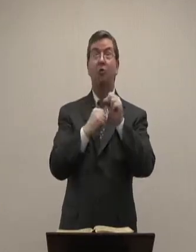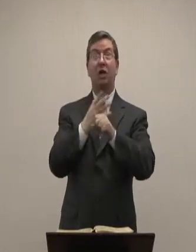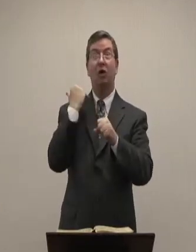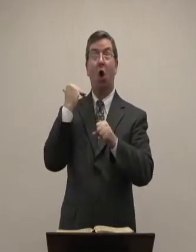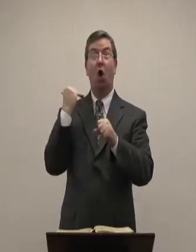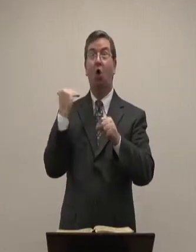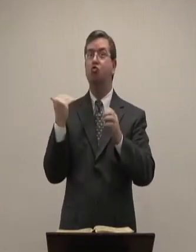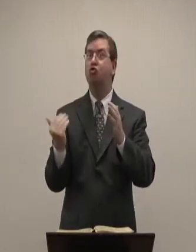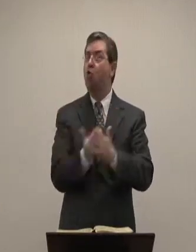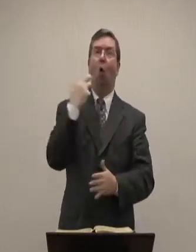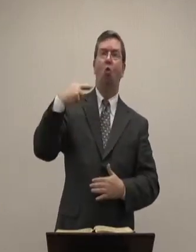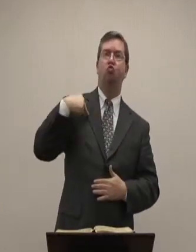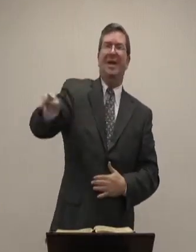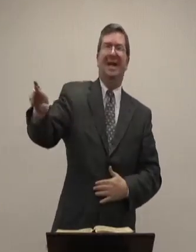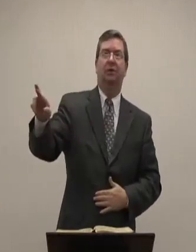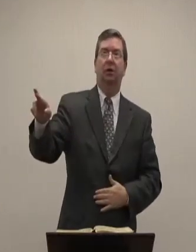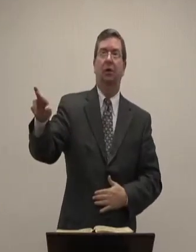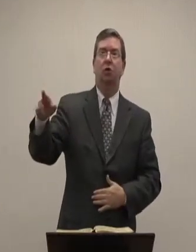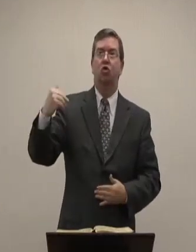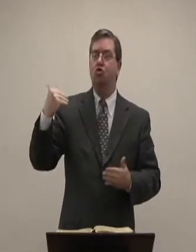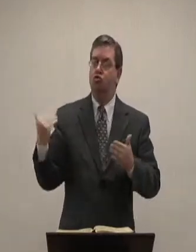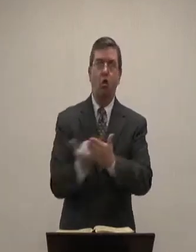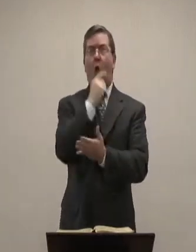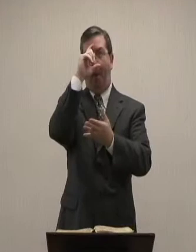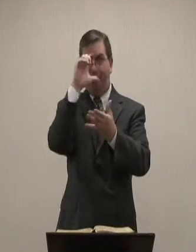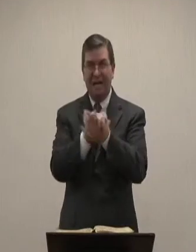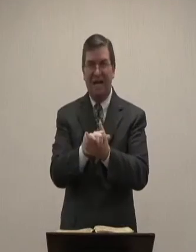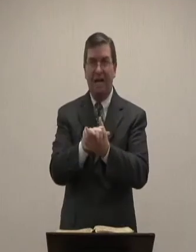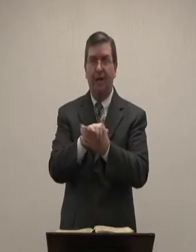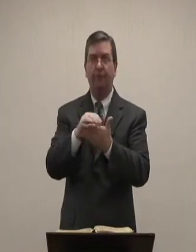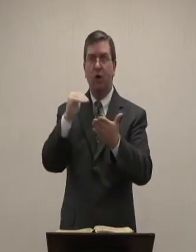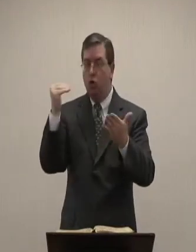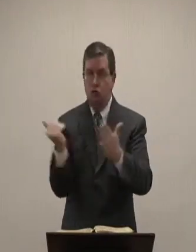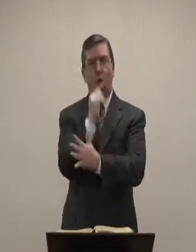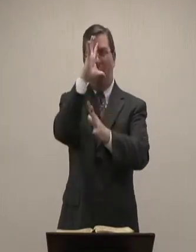It's the doctrine, it's the new doctrine of the Word of God.